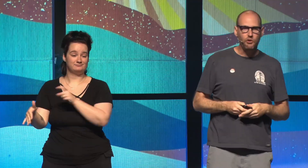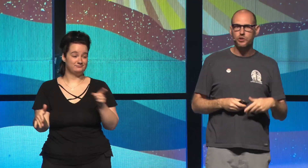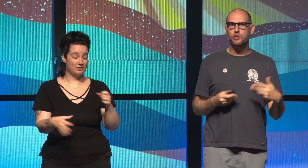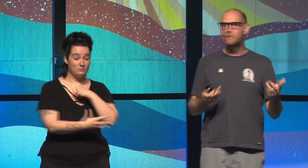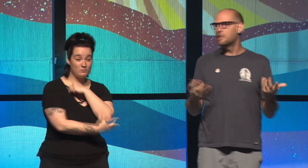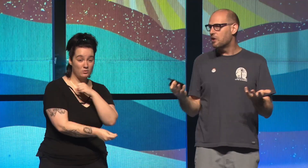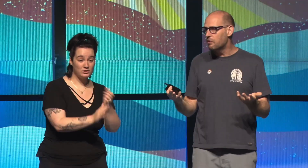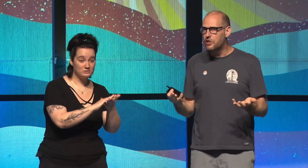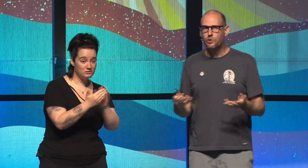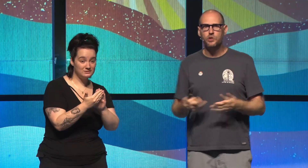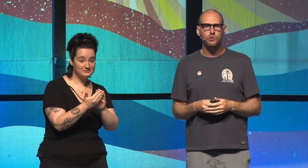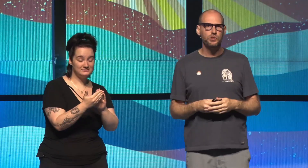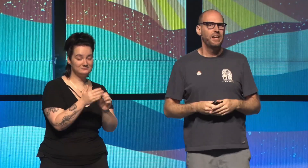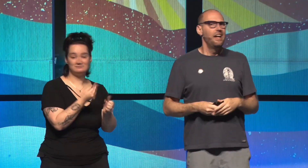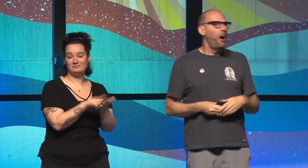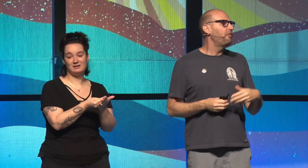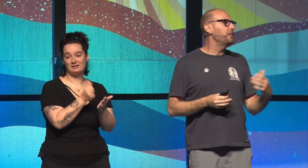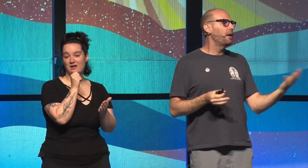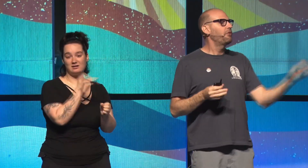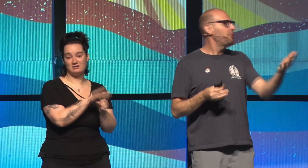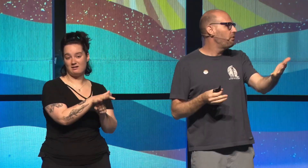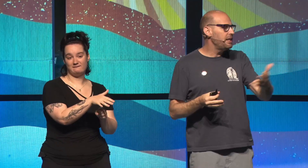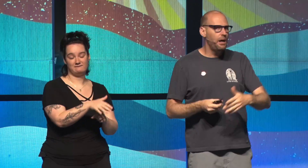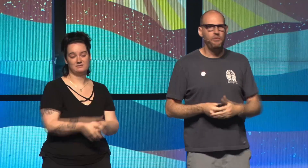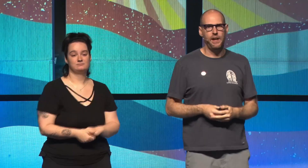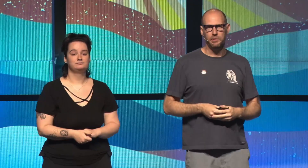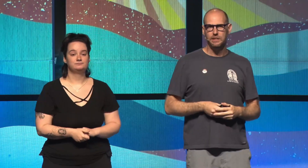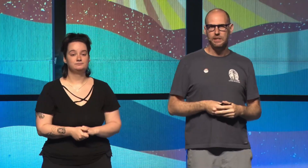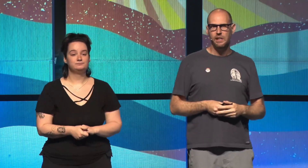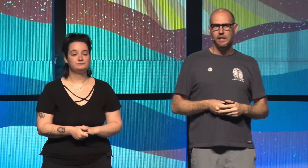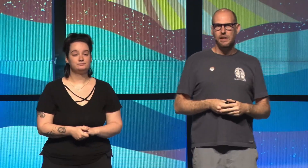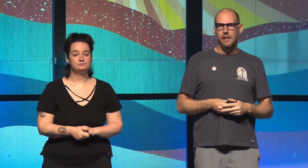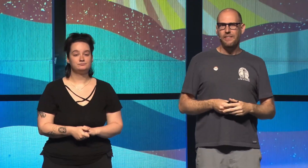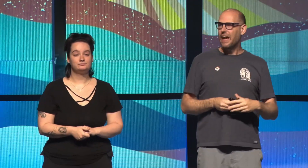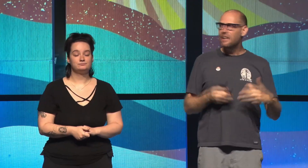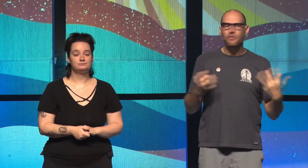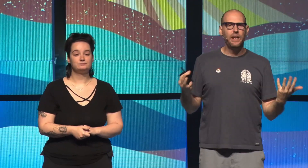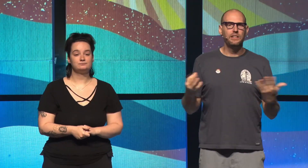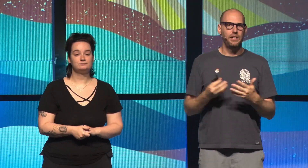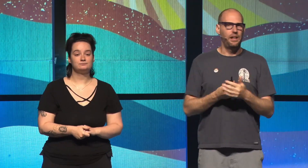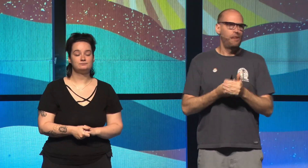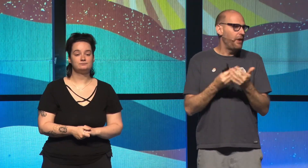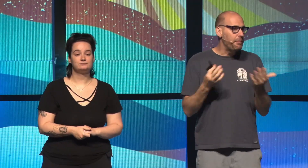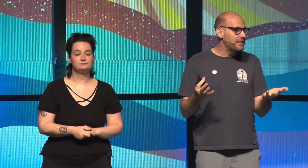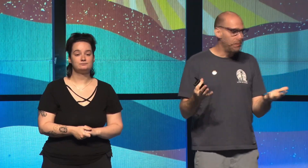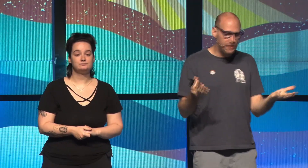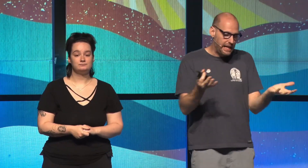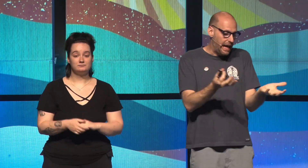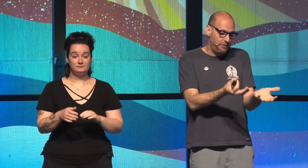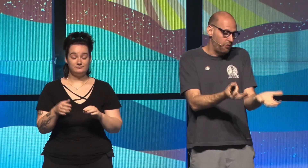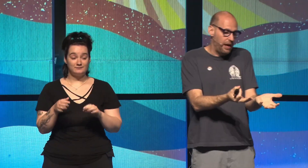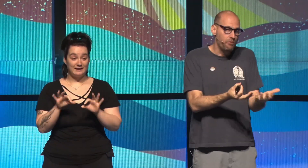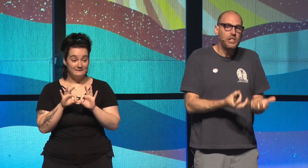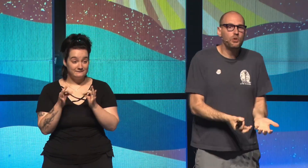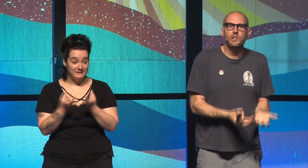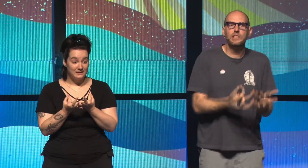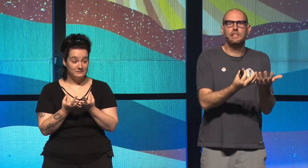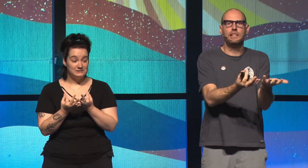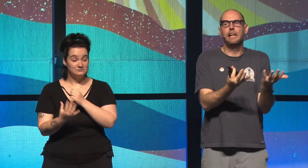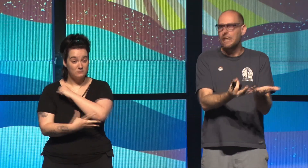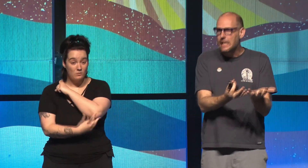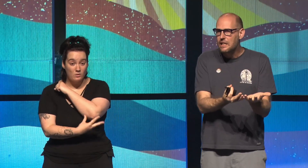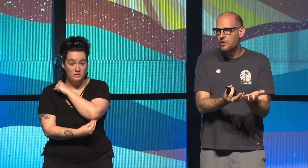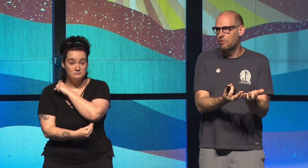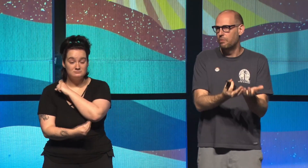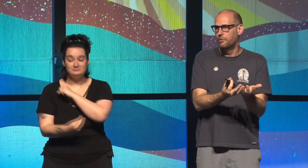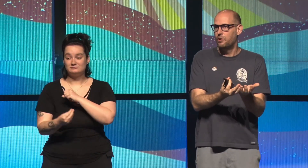in general. Students in under-resourced schools often come from low-income families. And that can affect a family's ability to have the right resources that